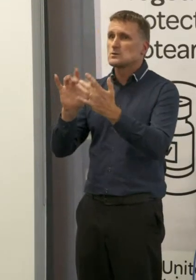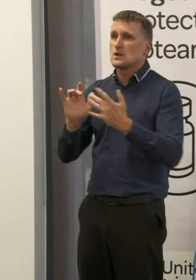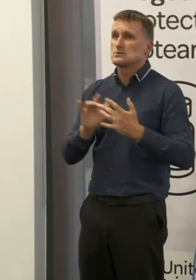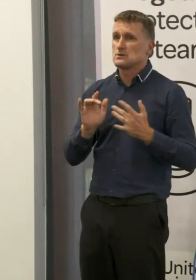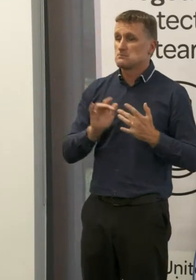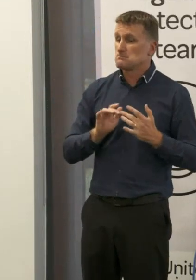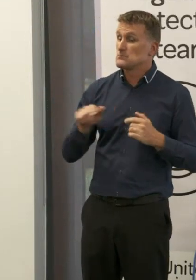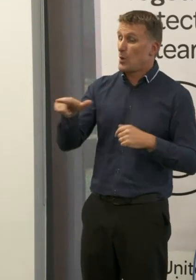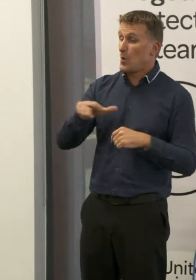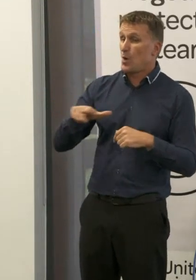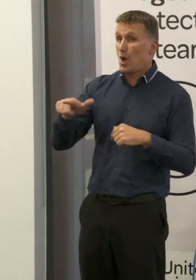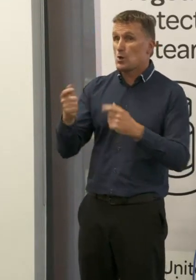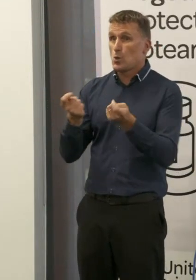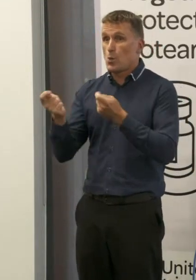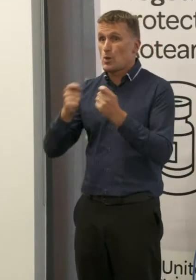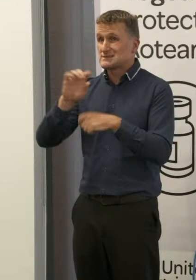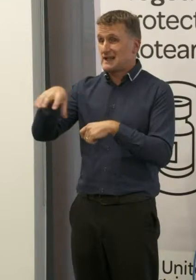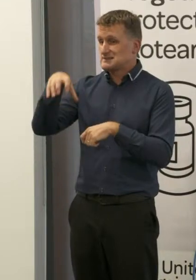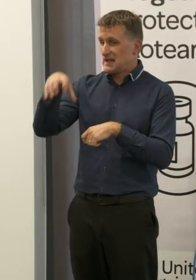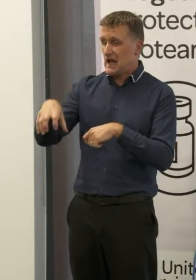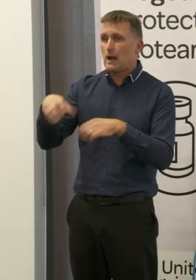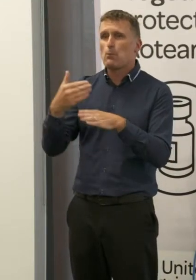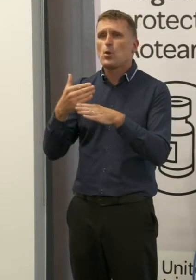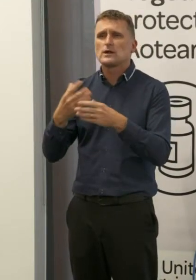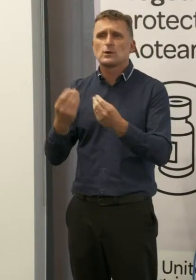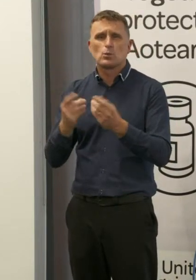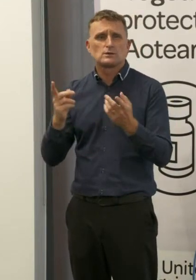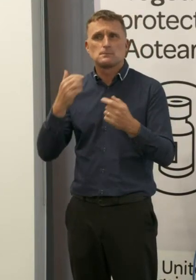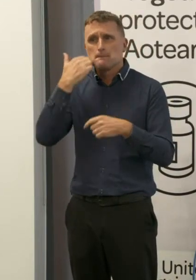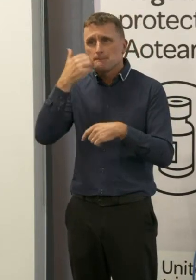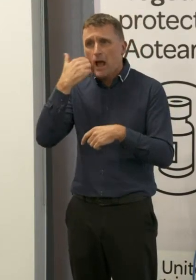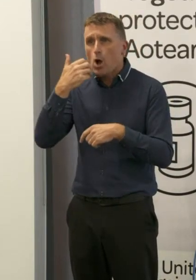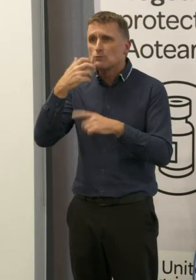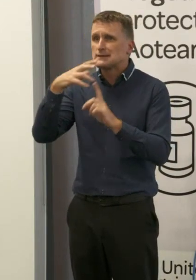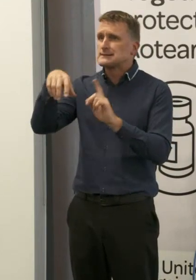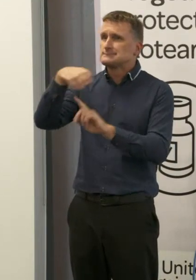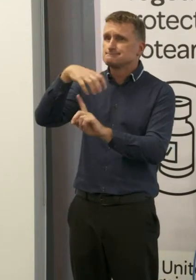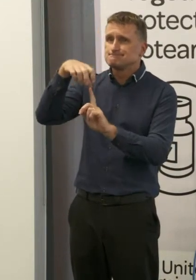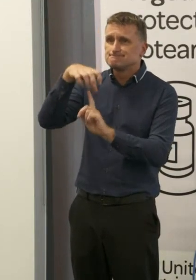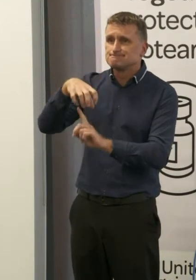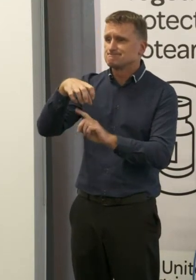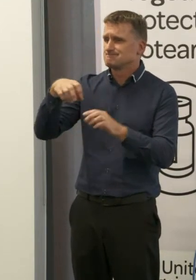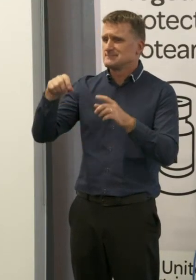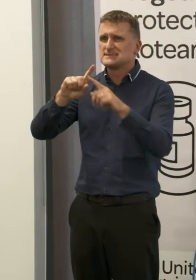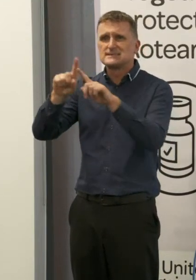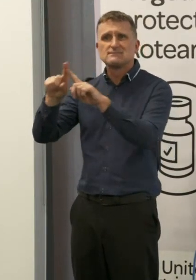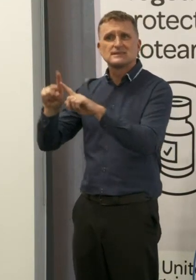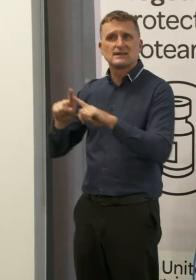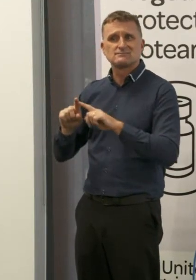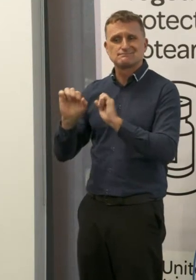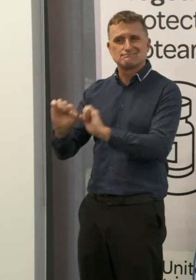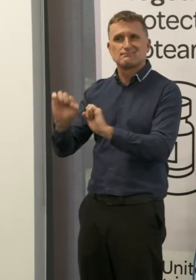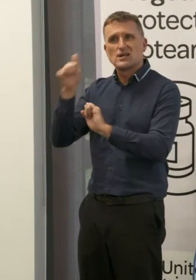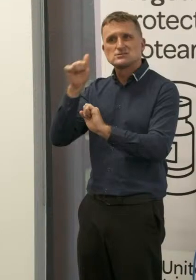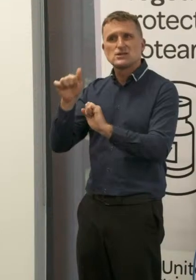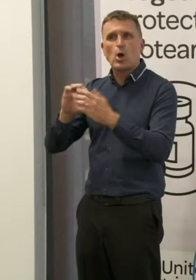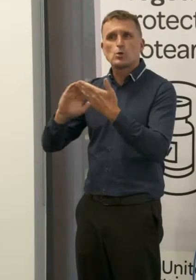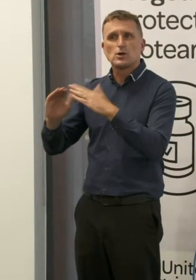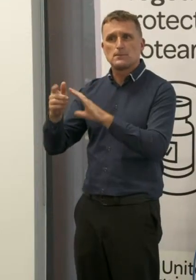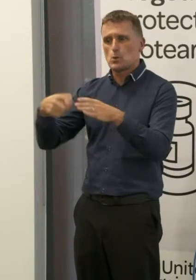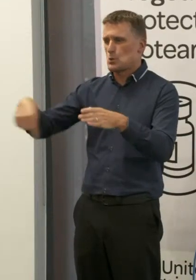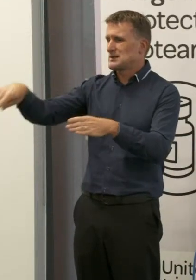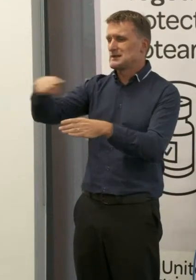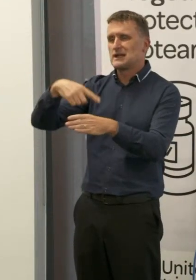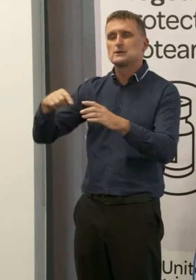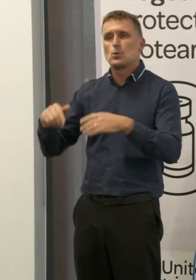working very closely with, particularly with iwi and other Māori and Pacifica providers that know their communities and can reach out into